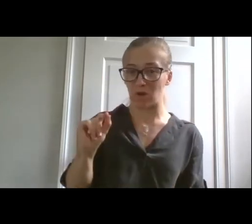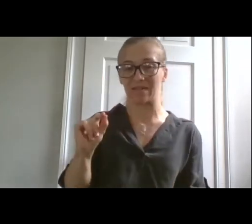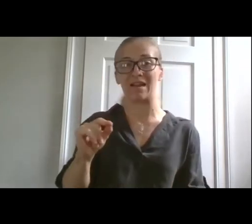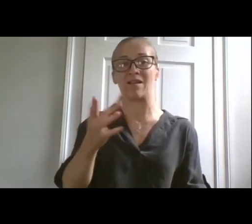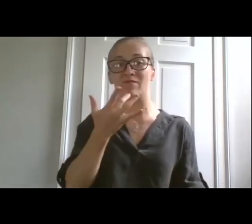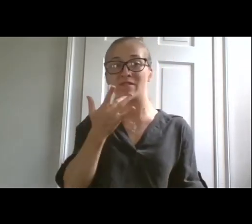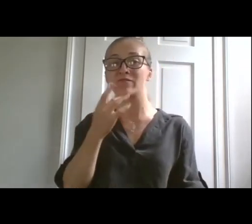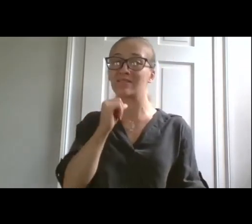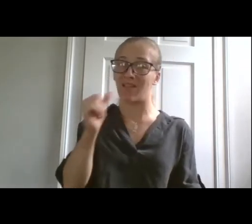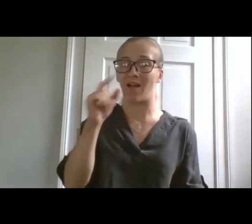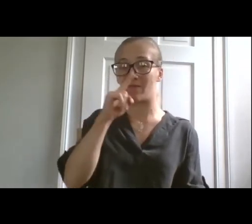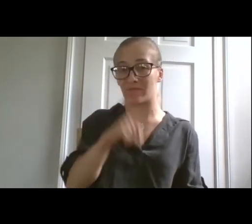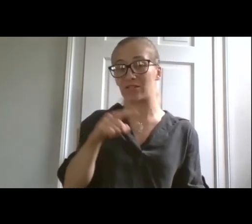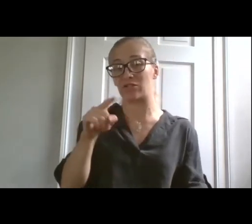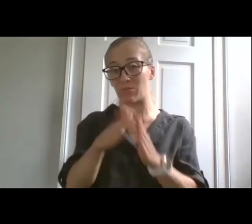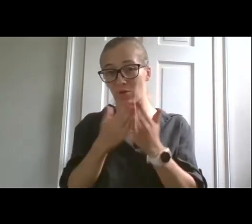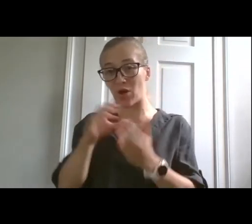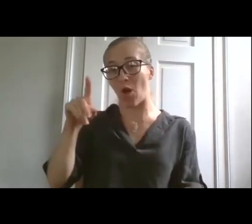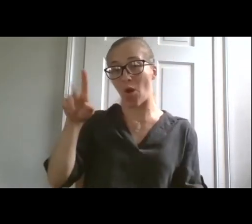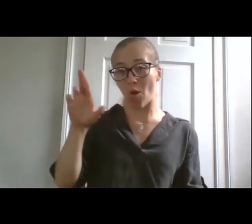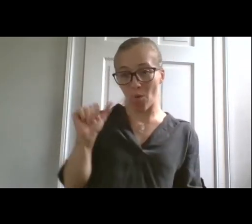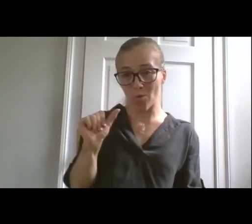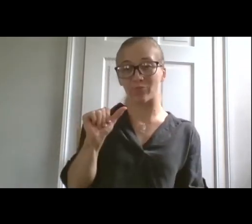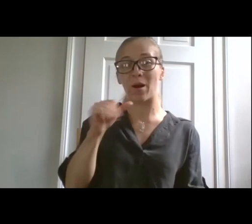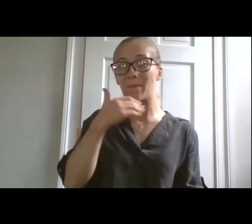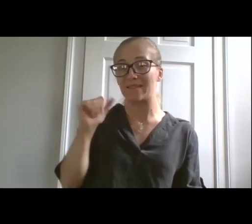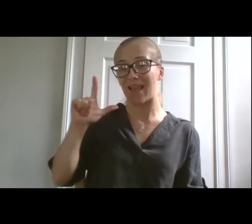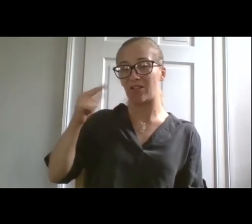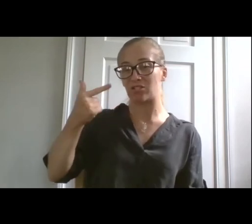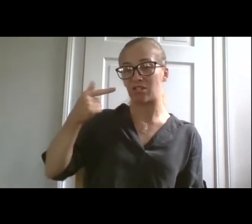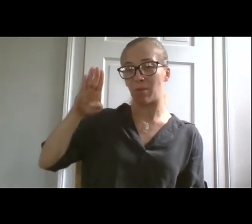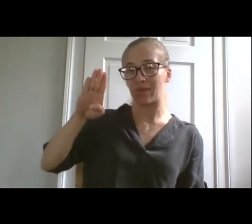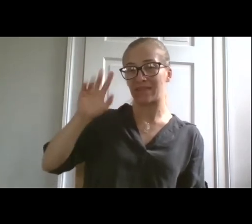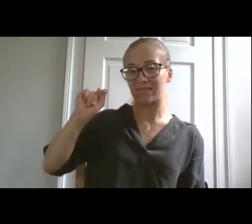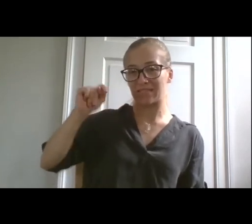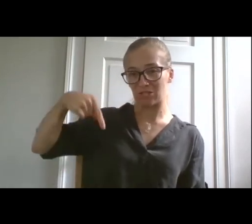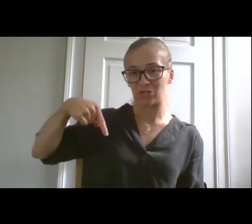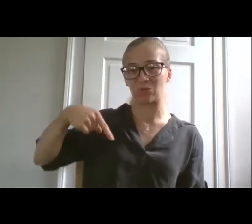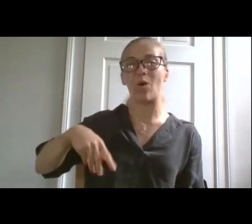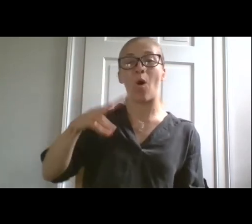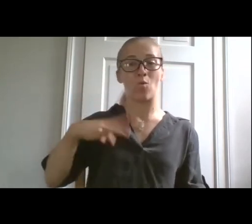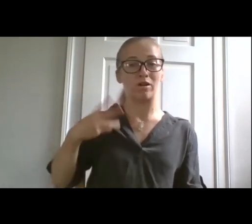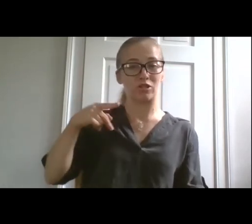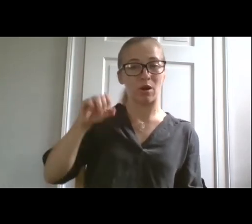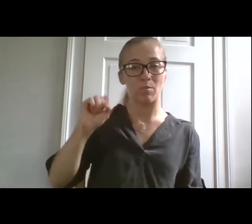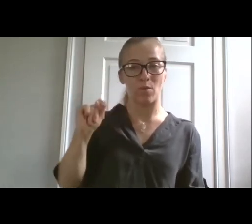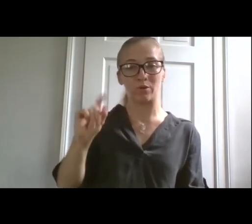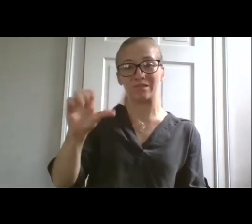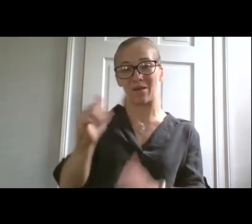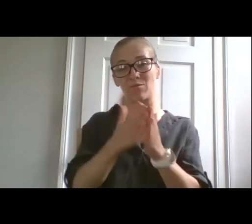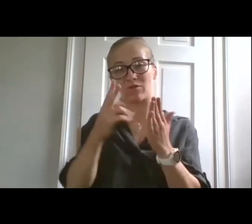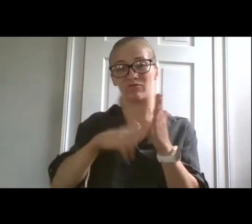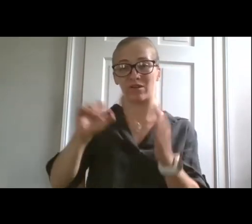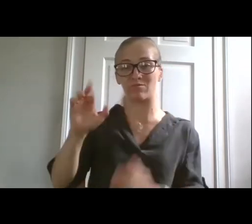Nonfiction Books of 2020, Oprah Magazine's Best LGBTQ Books of 2020, The Washington Post 10 Books to Read in March,